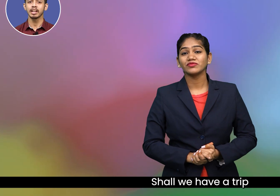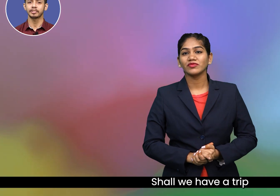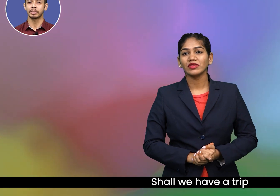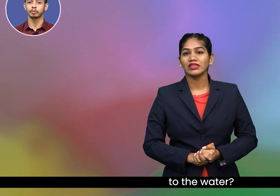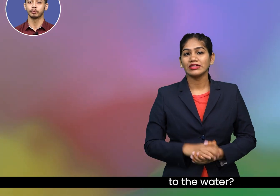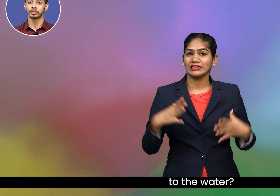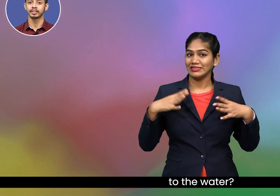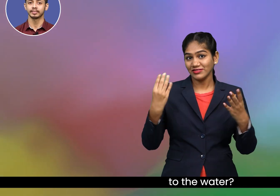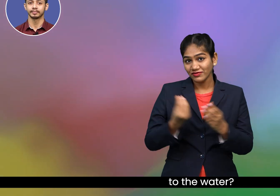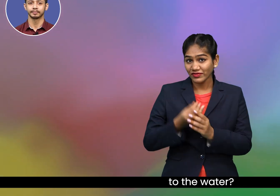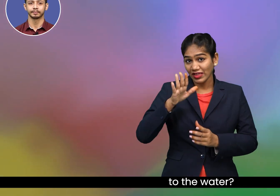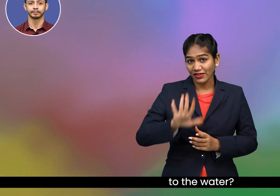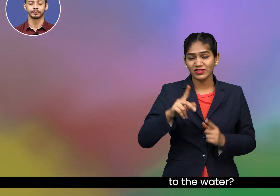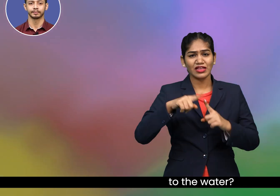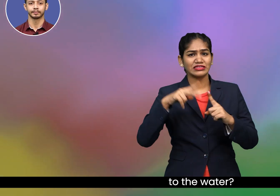Shall we have a trip to the water?